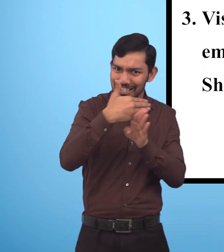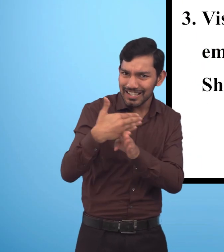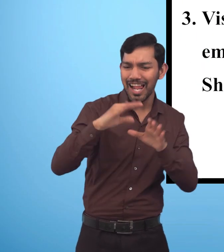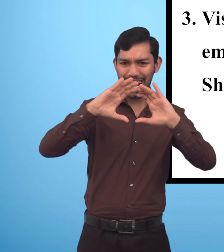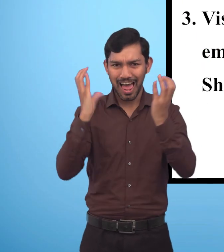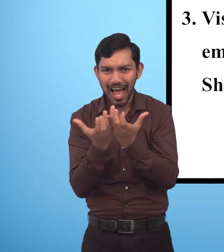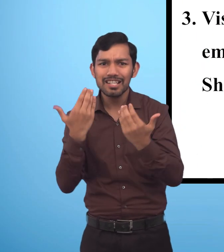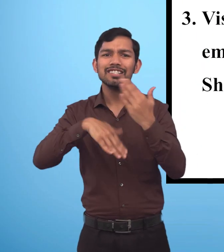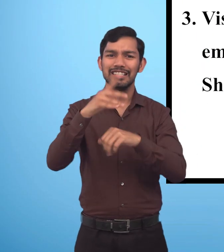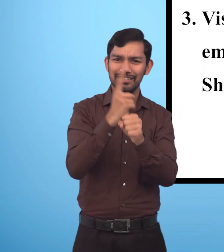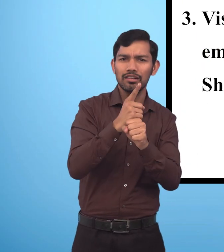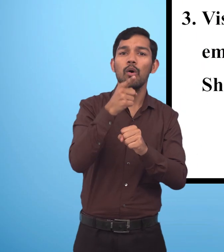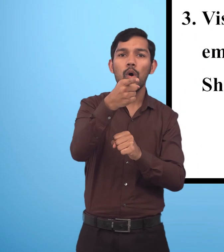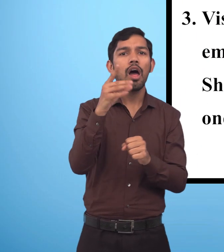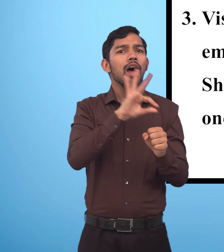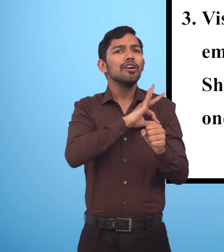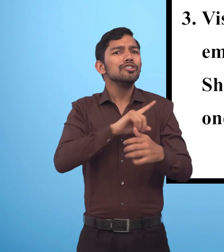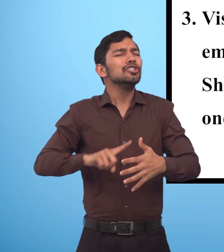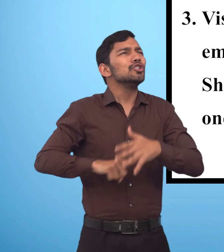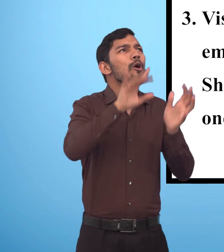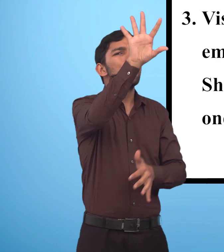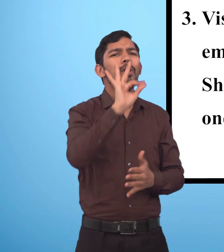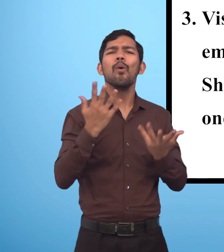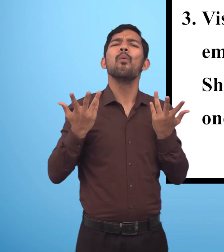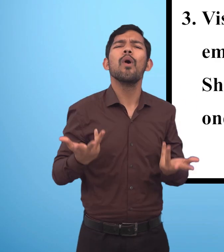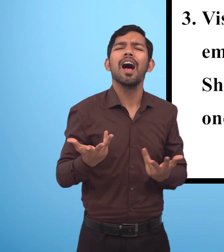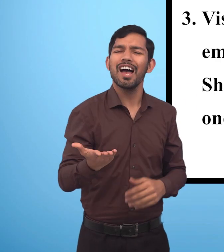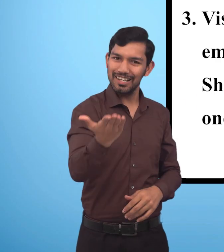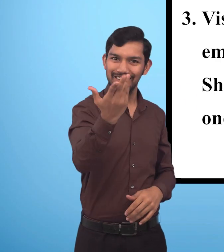Share with your teacher and classmates which one you liked